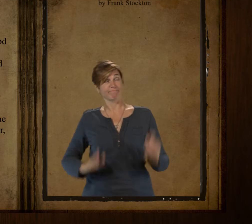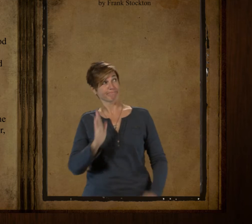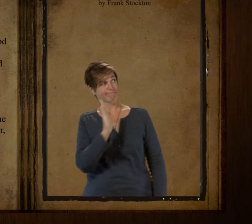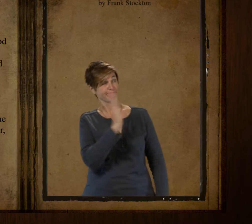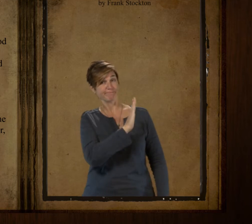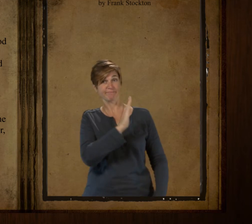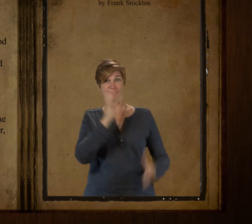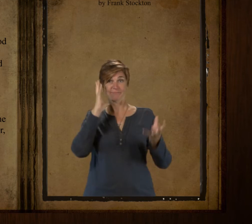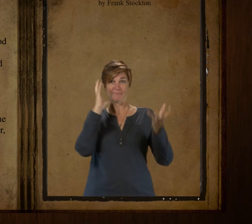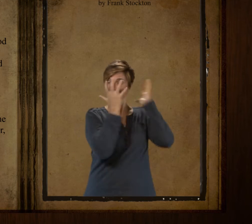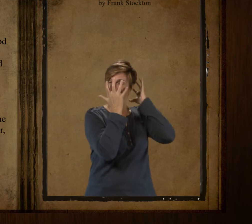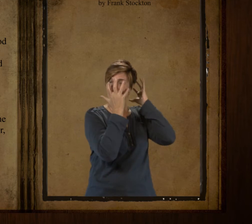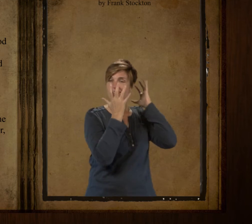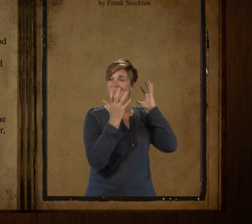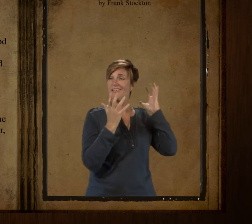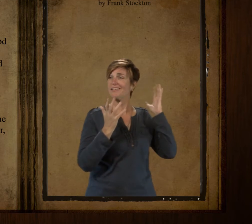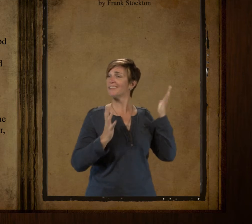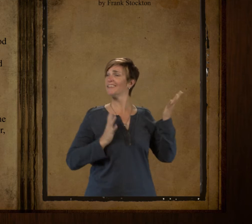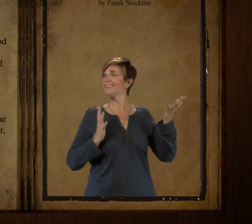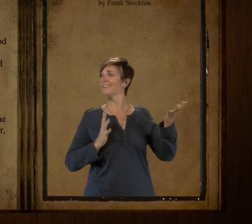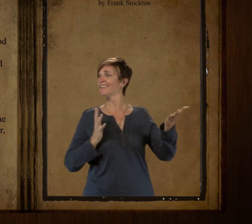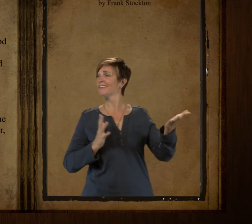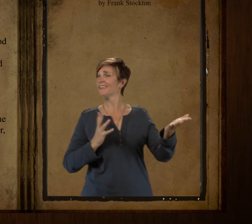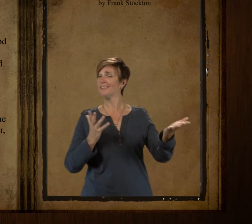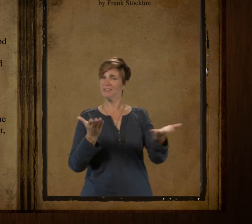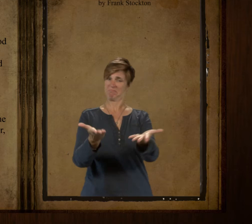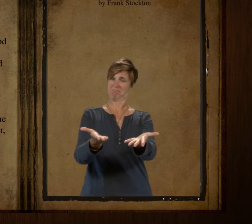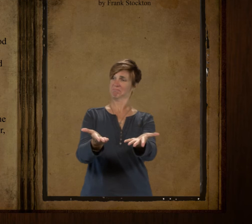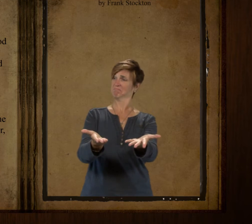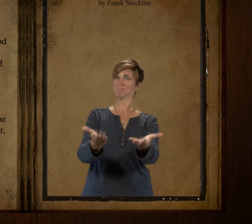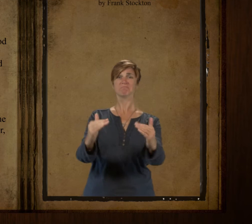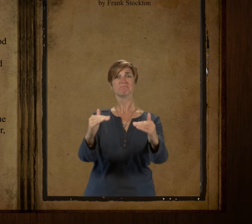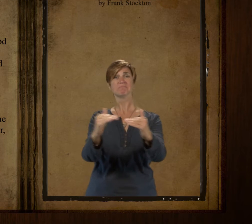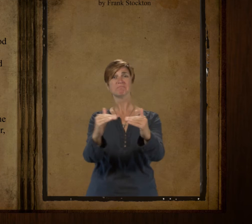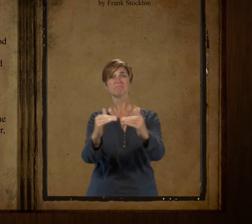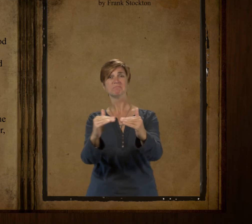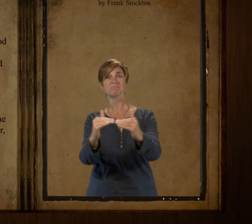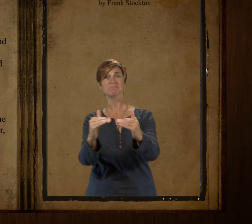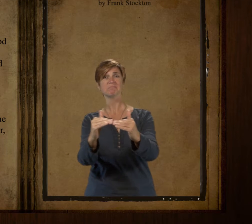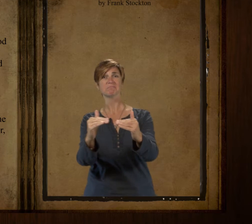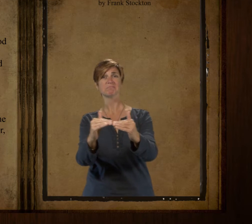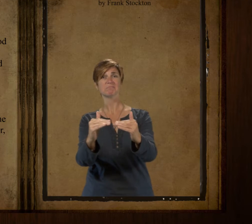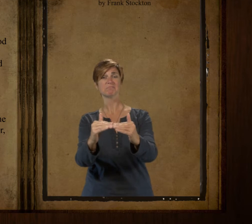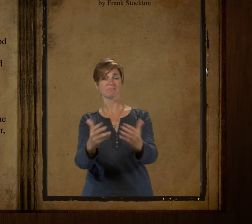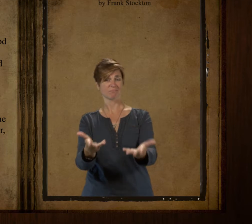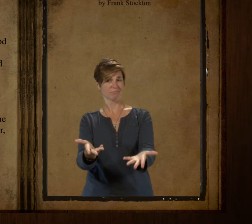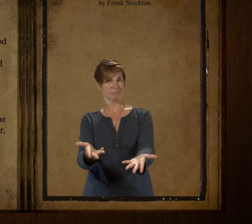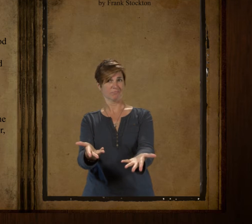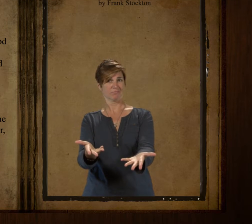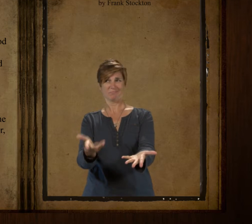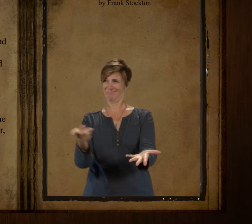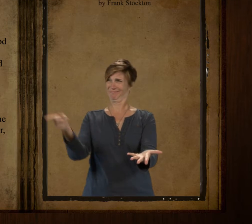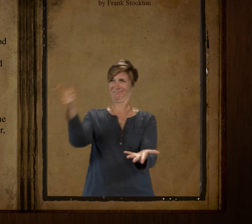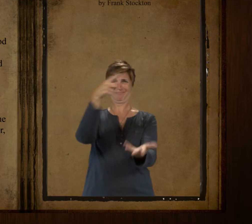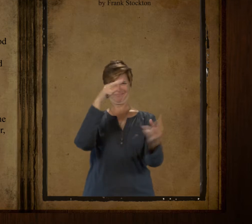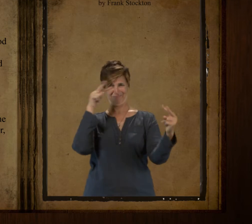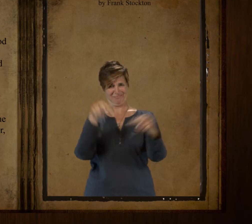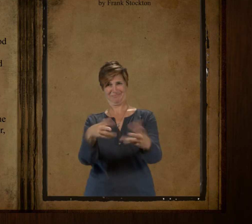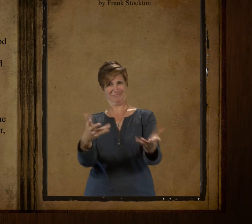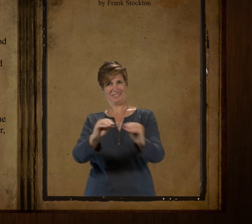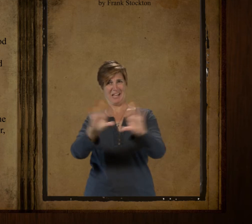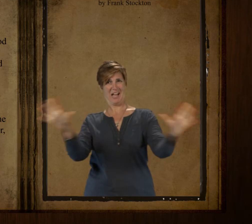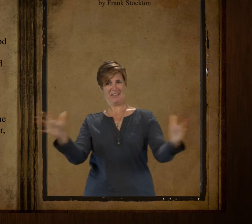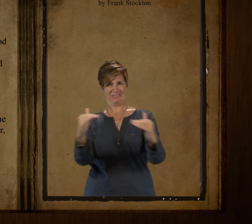This was the king's semi-barbaric method of administering justice. Its perfect fairness is